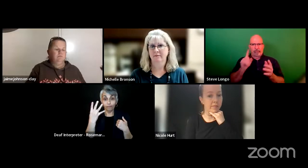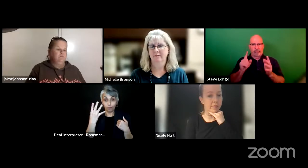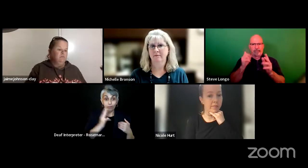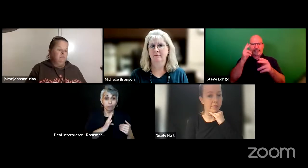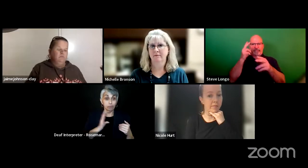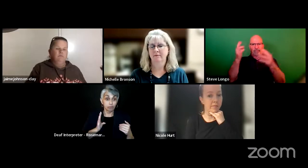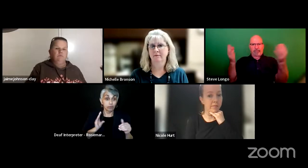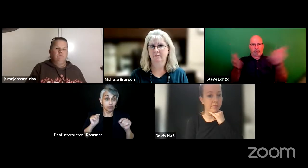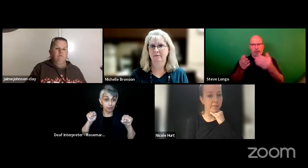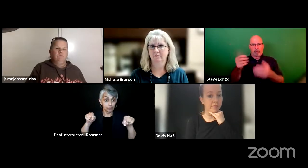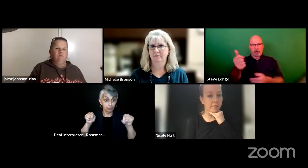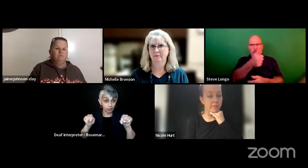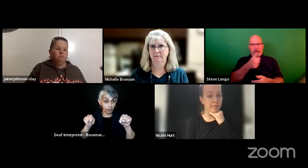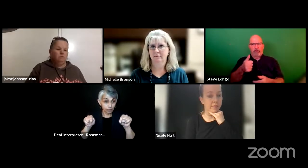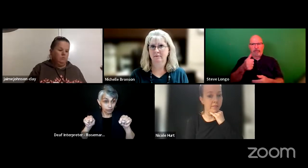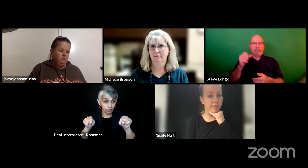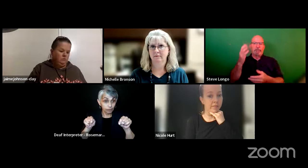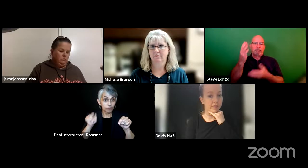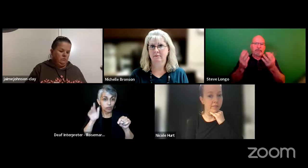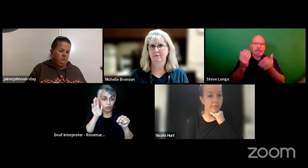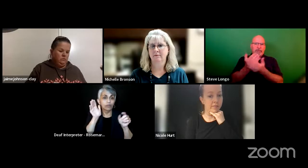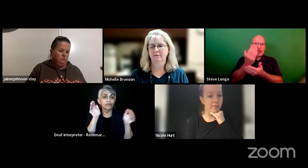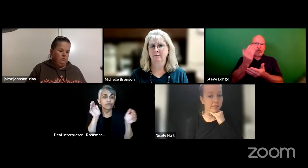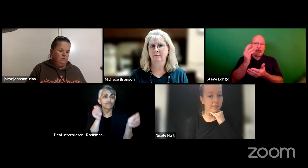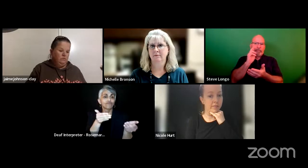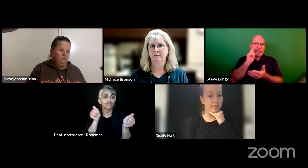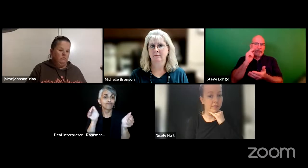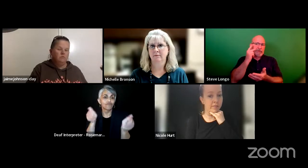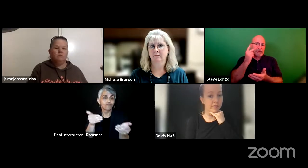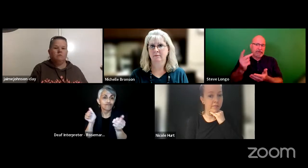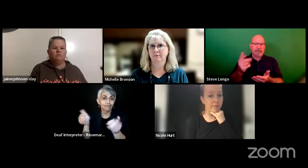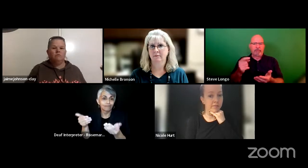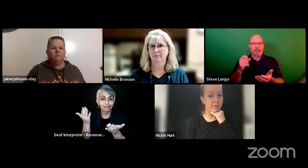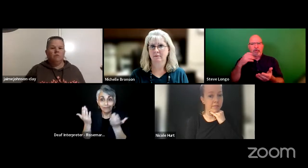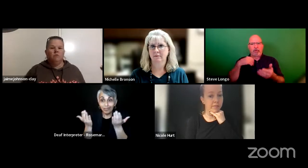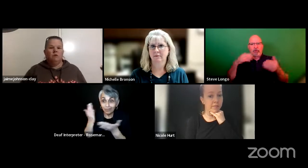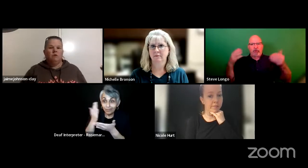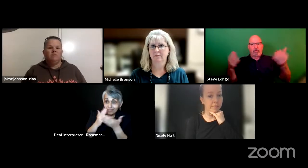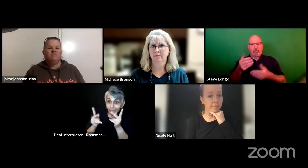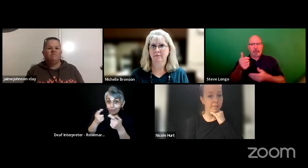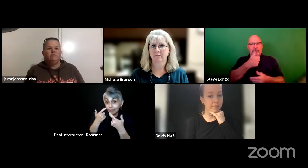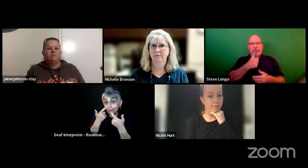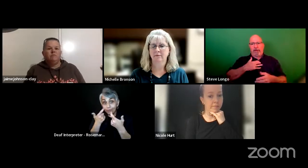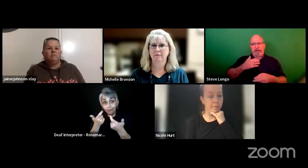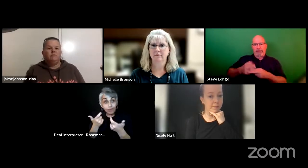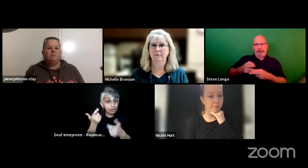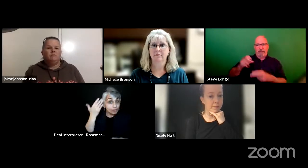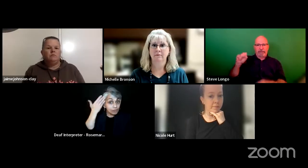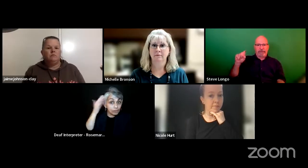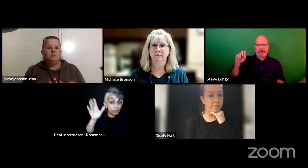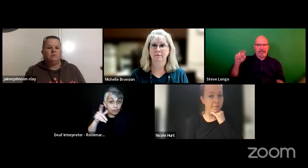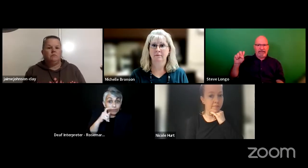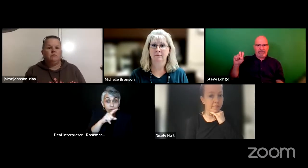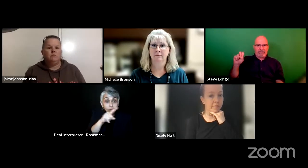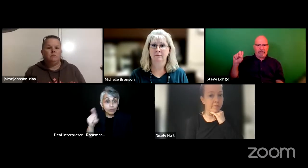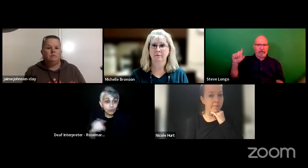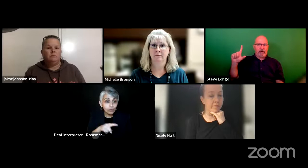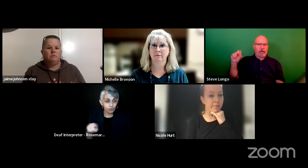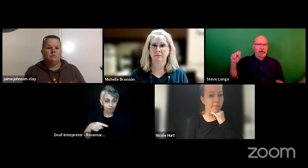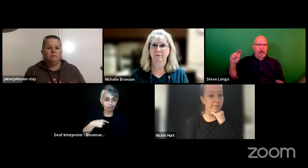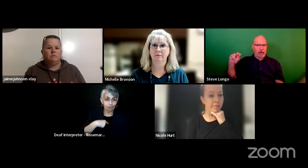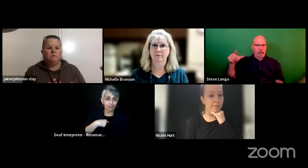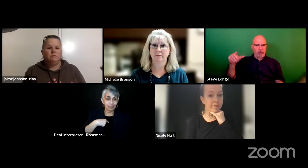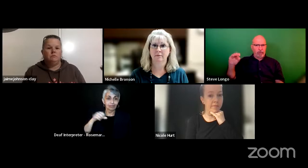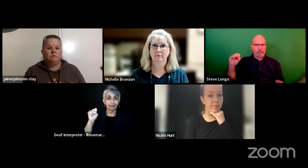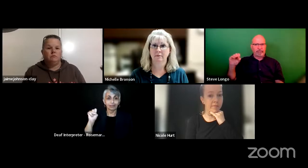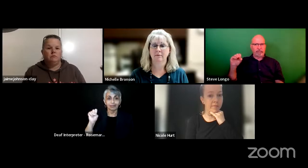We do, again, have 4 board members here. I will allow folks an opportunity to introduce themselves. To